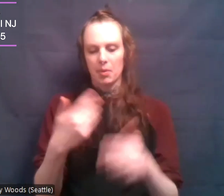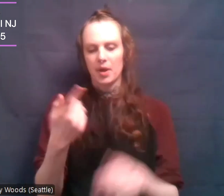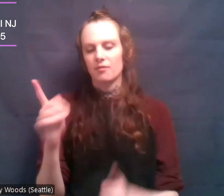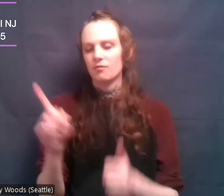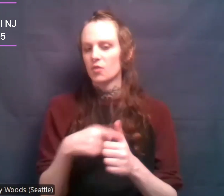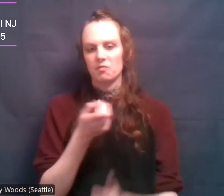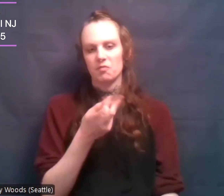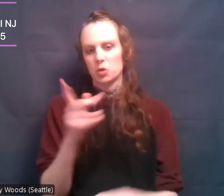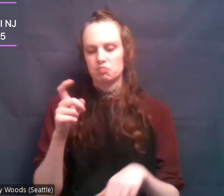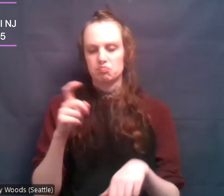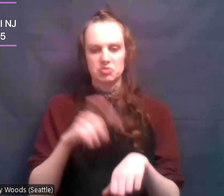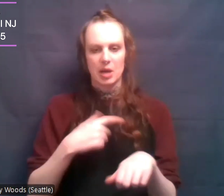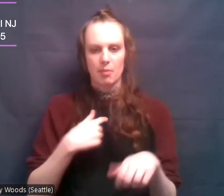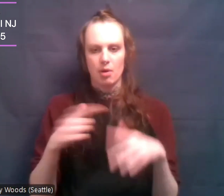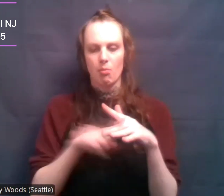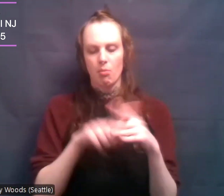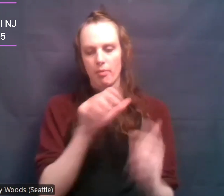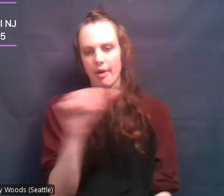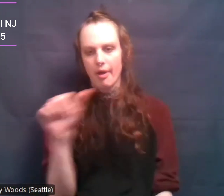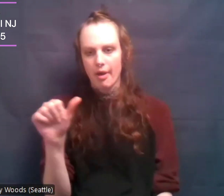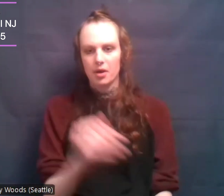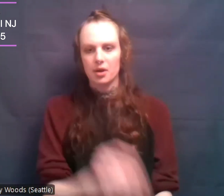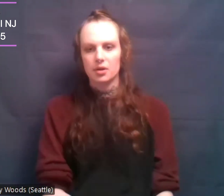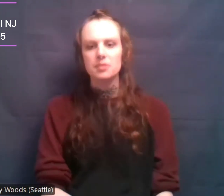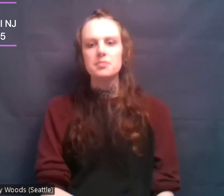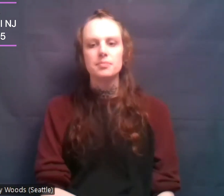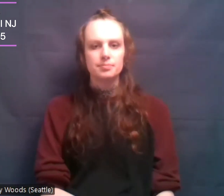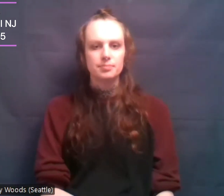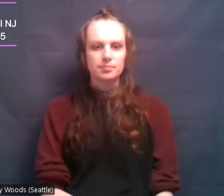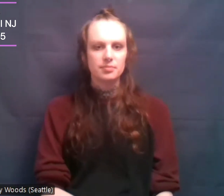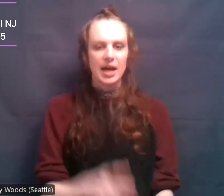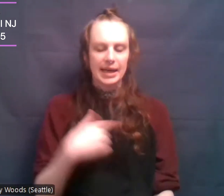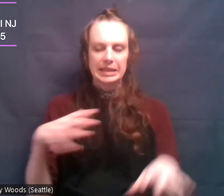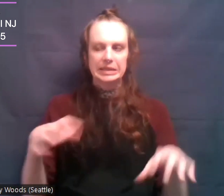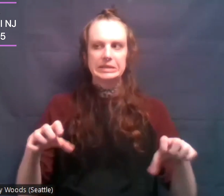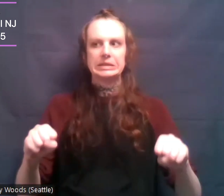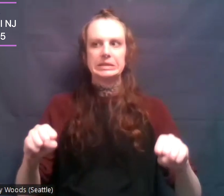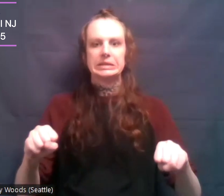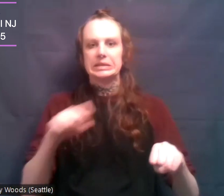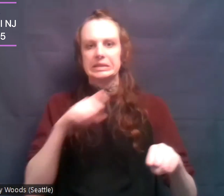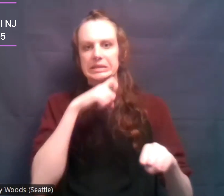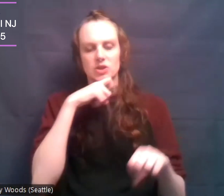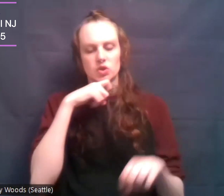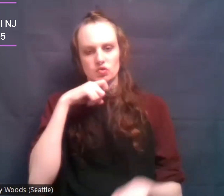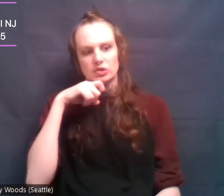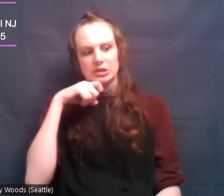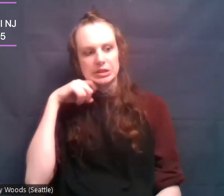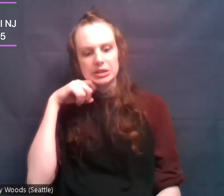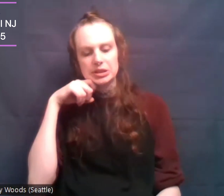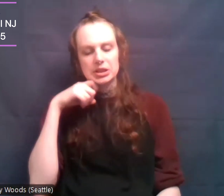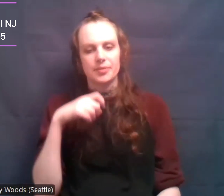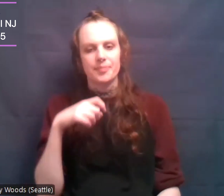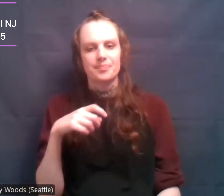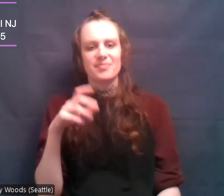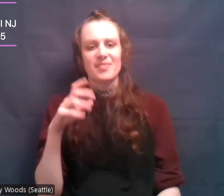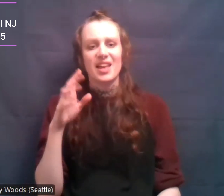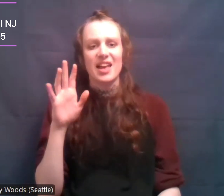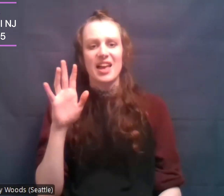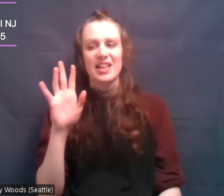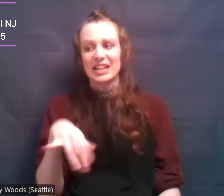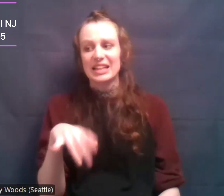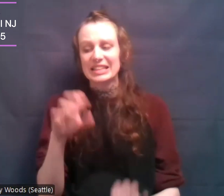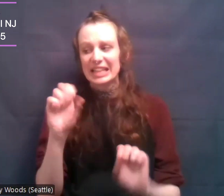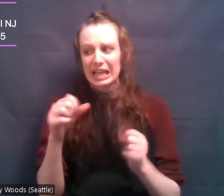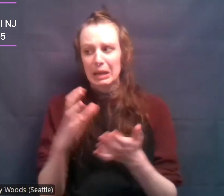AA. And I white knuckled it. And like white knuckling it, it'll get you some time,